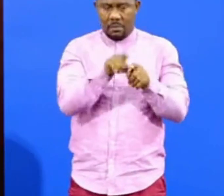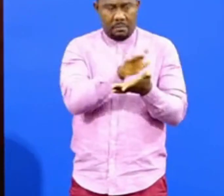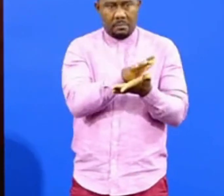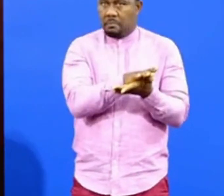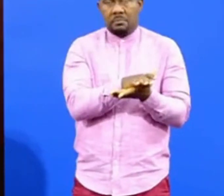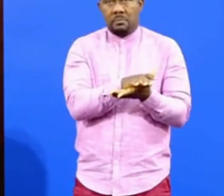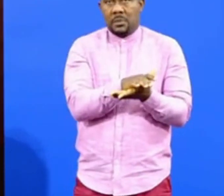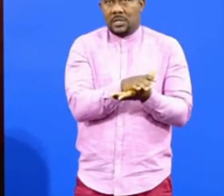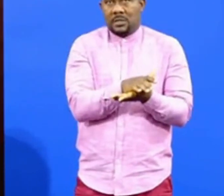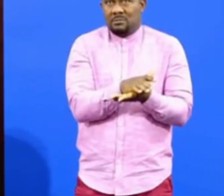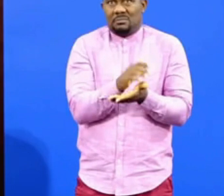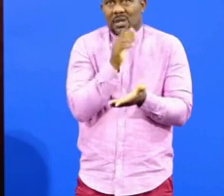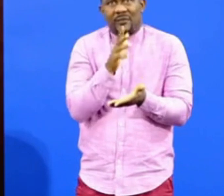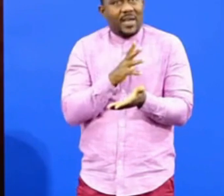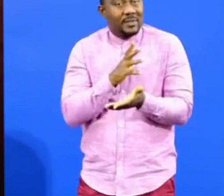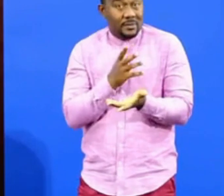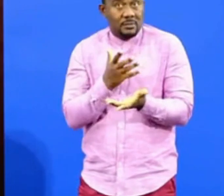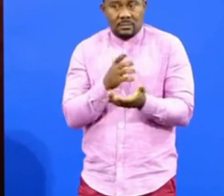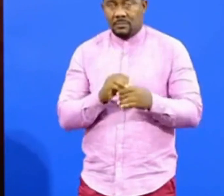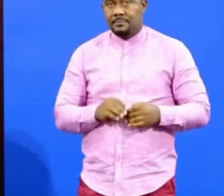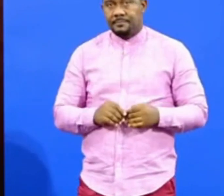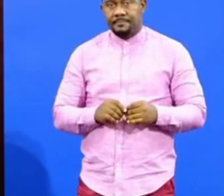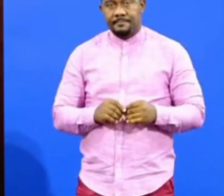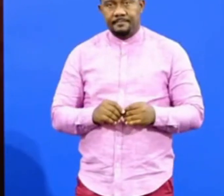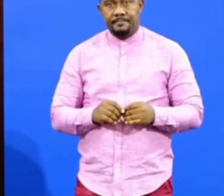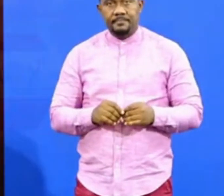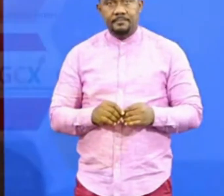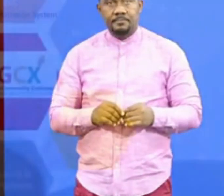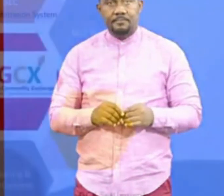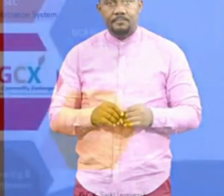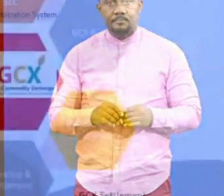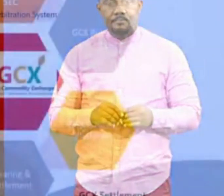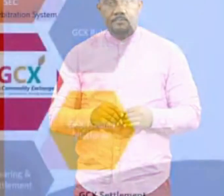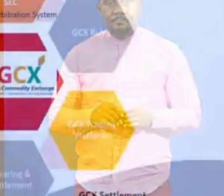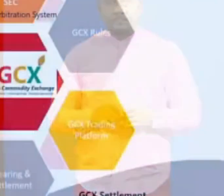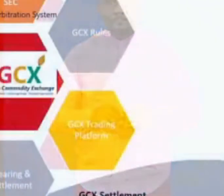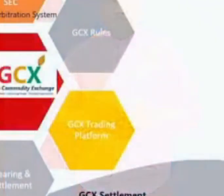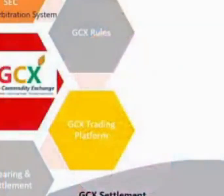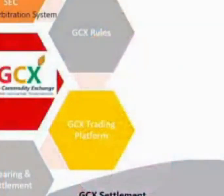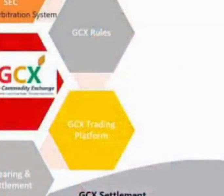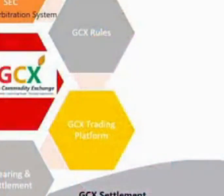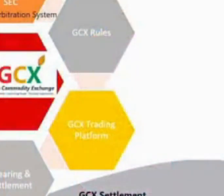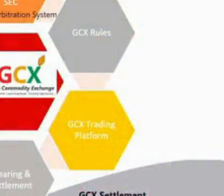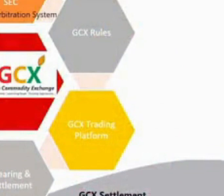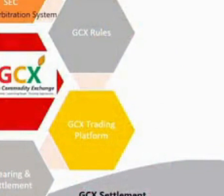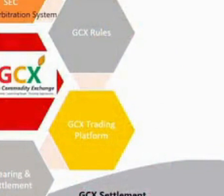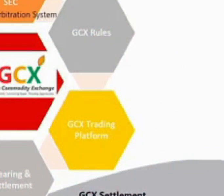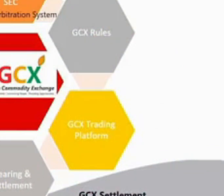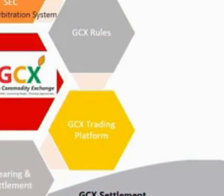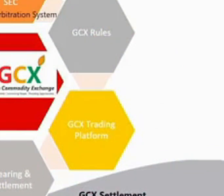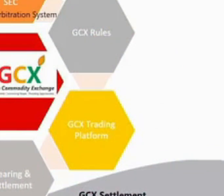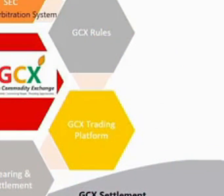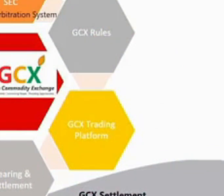of contract. So some commodities are being sold on forwards and futures, and others are being sold through things like derivatives. So